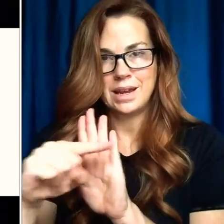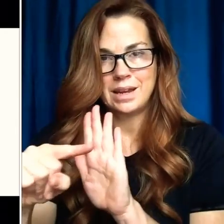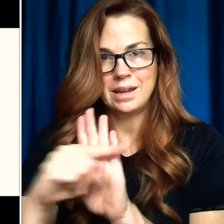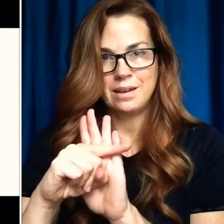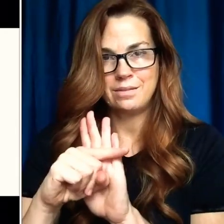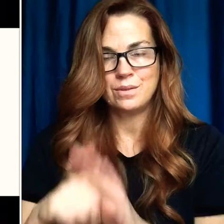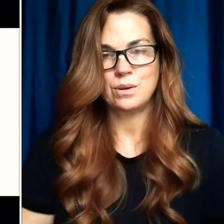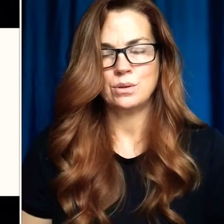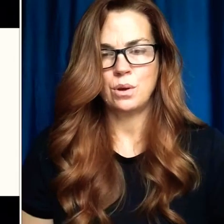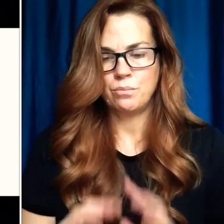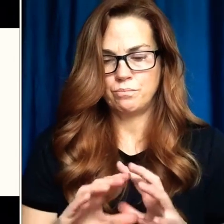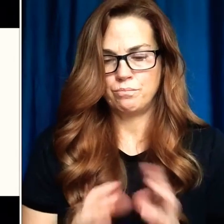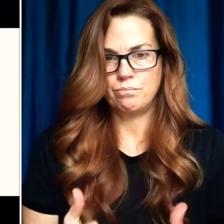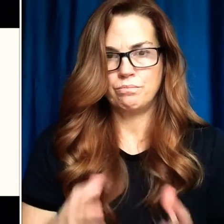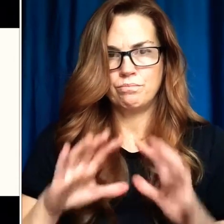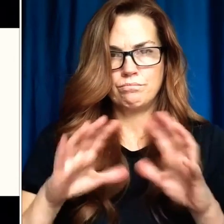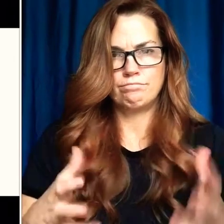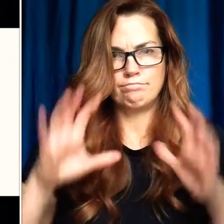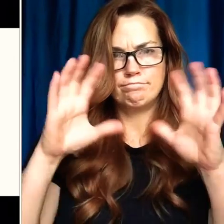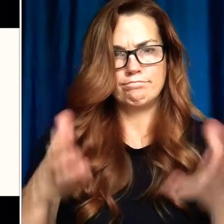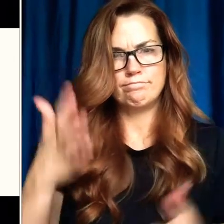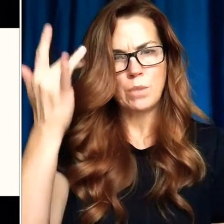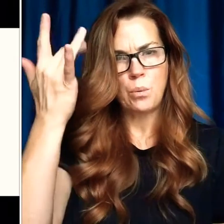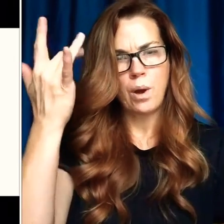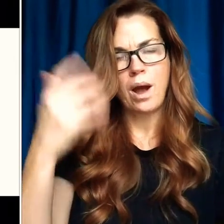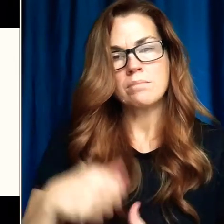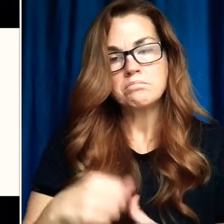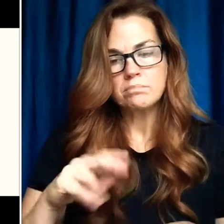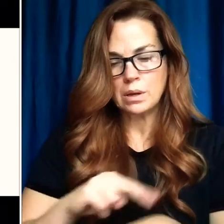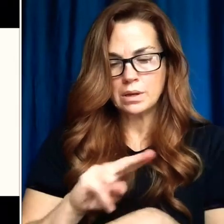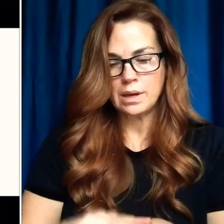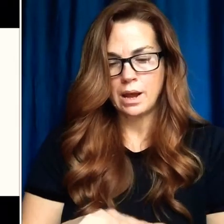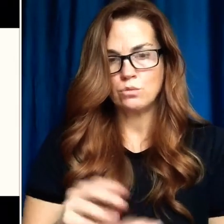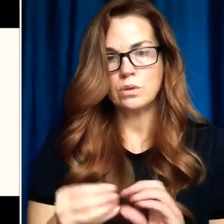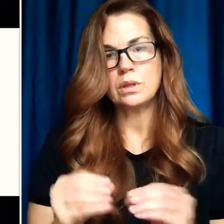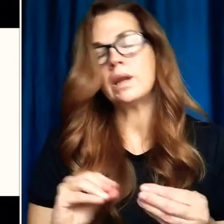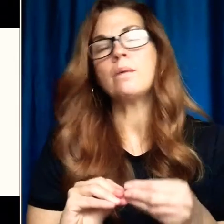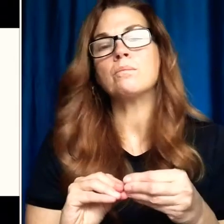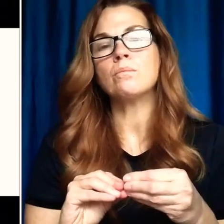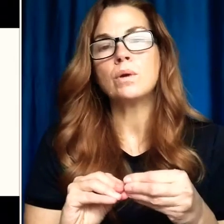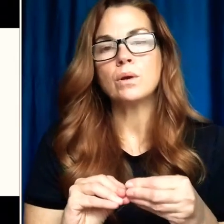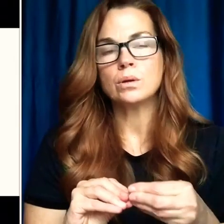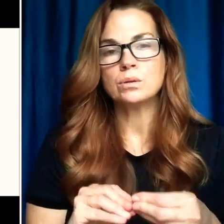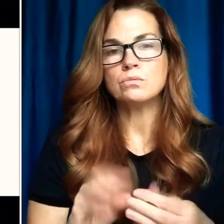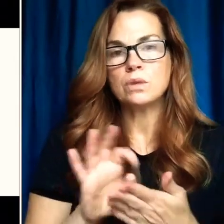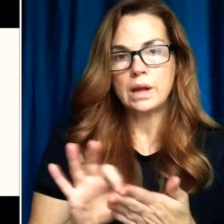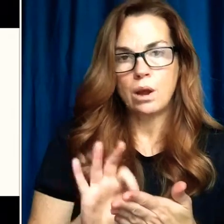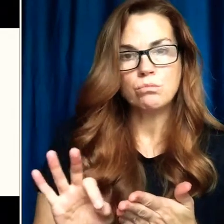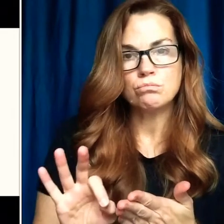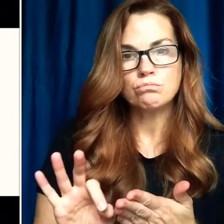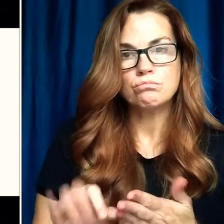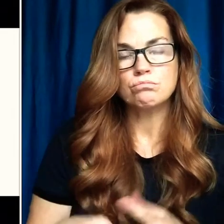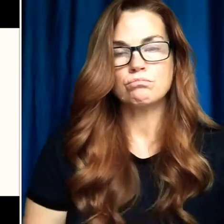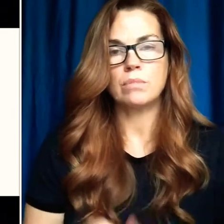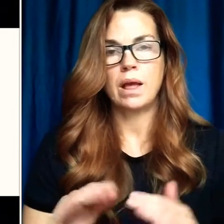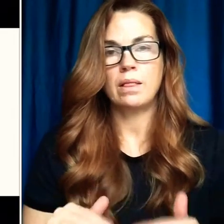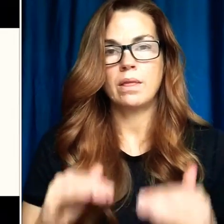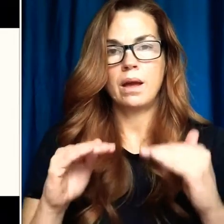counting. To show the absence of value, we have 0. And then now to count down